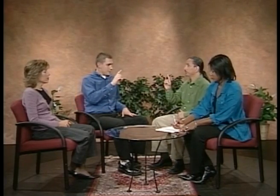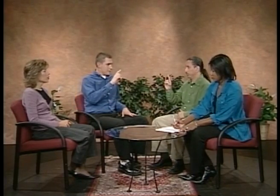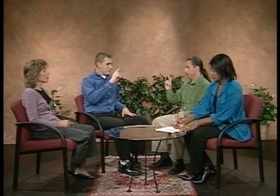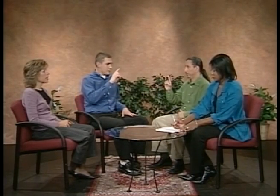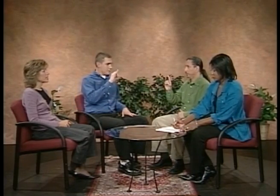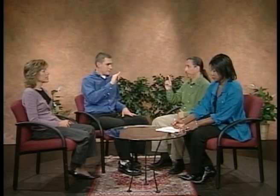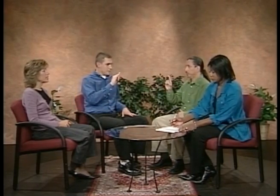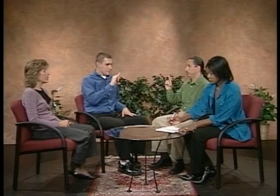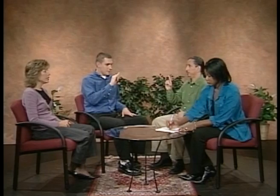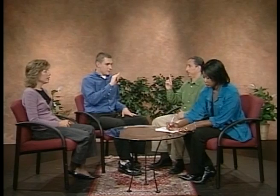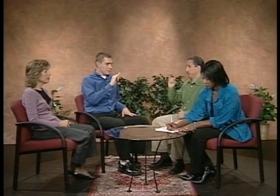Sure, that's